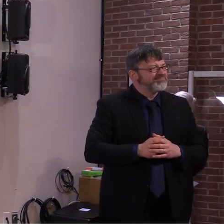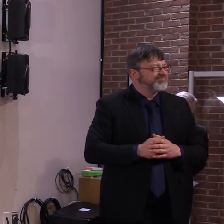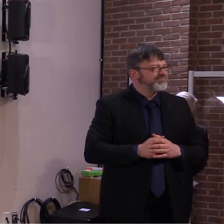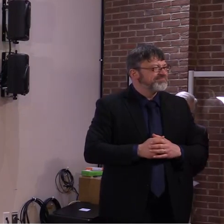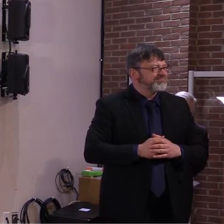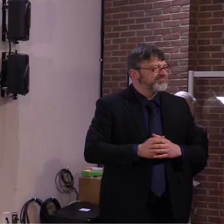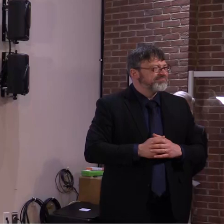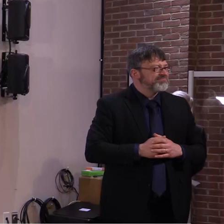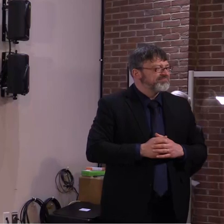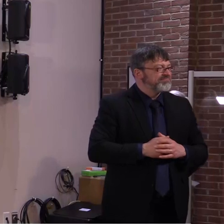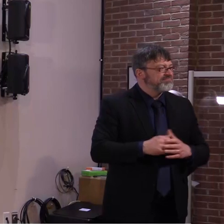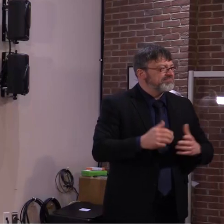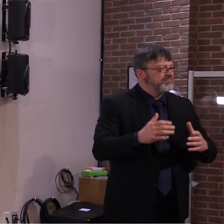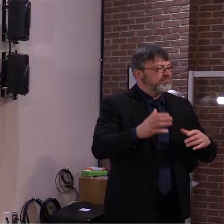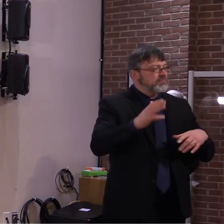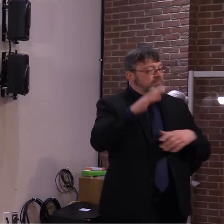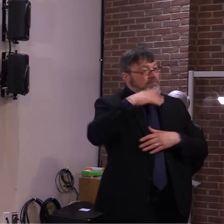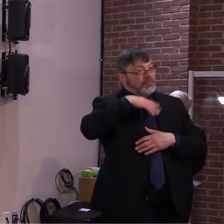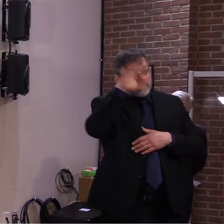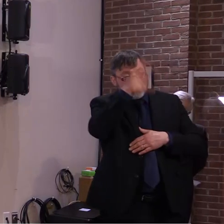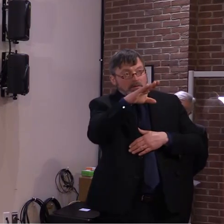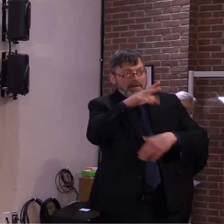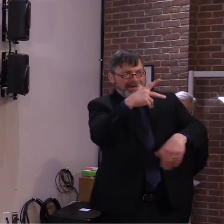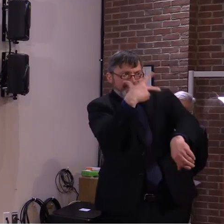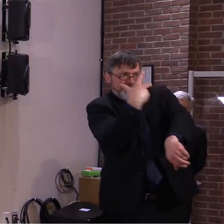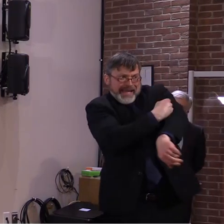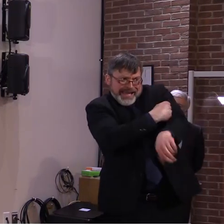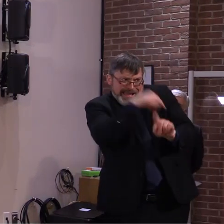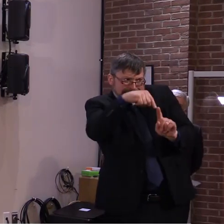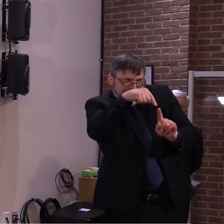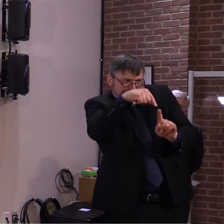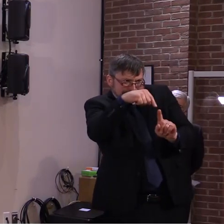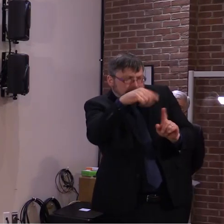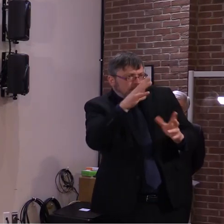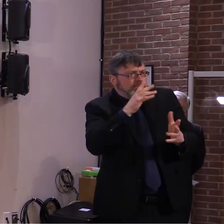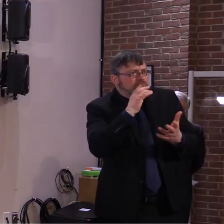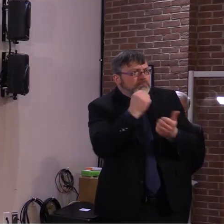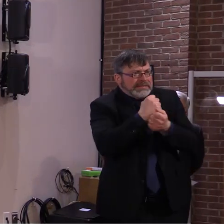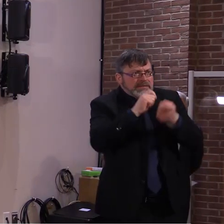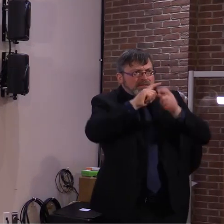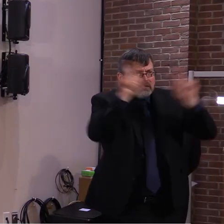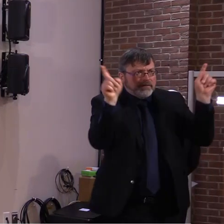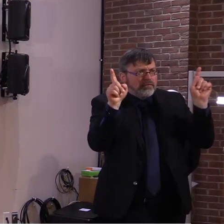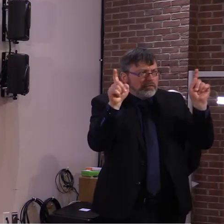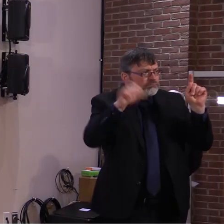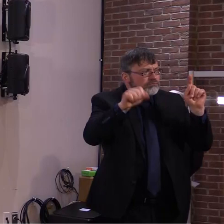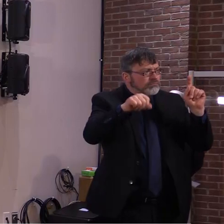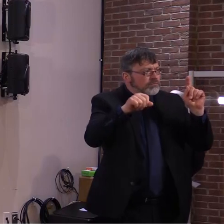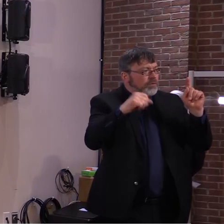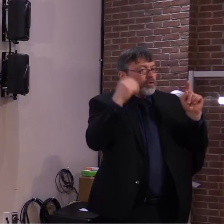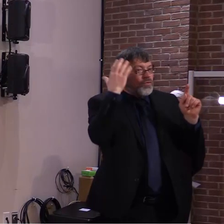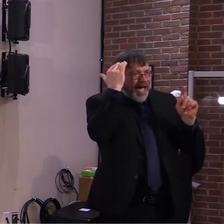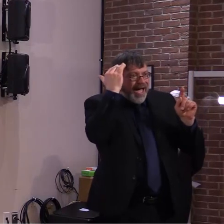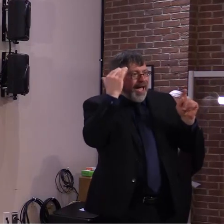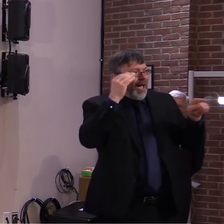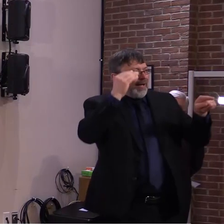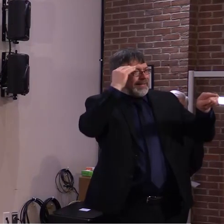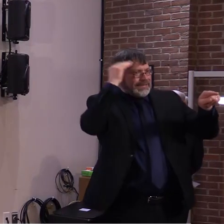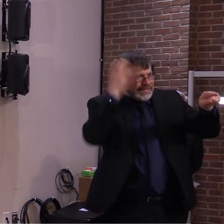efforts of larger gatherings and travel. Do make the conscious effort to avoid crowded indoor